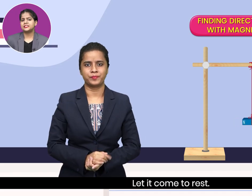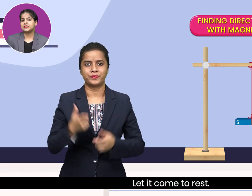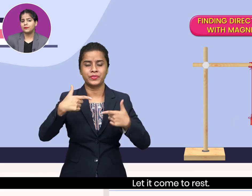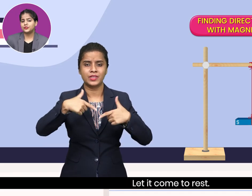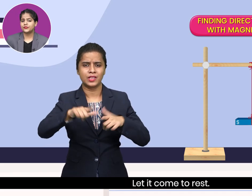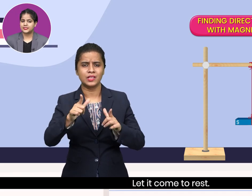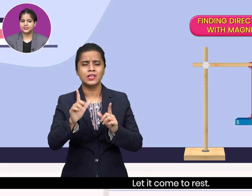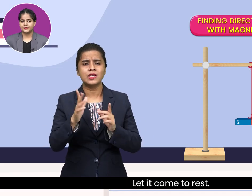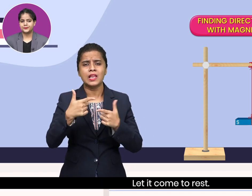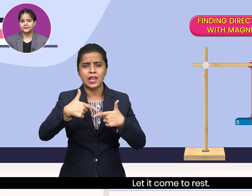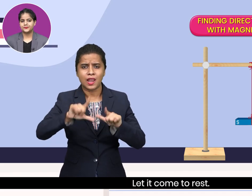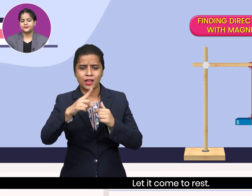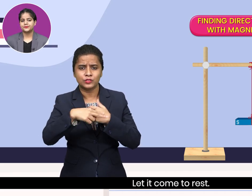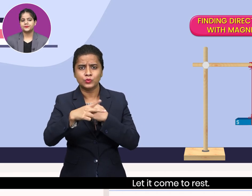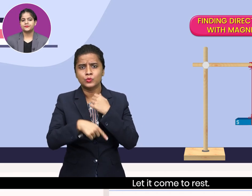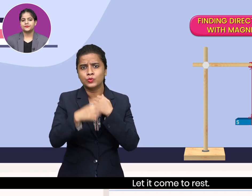Let it come to rest.